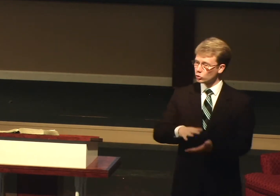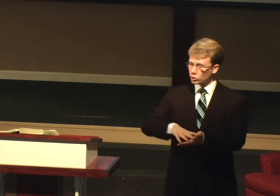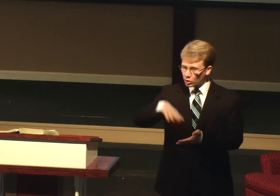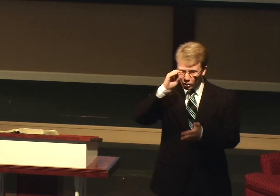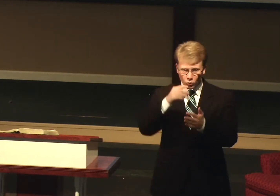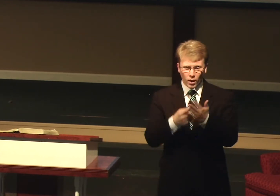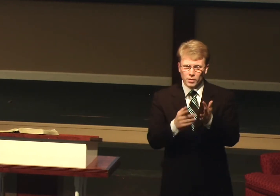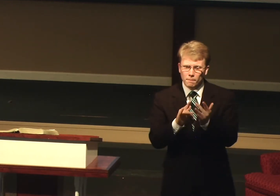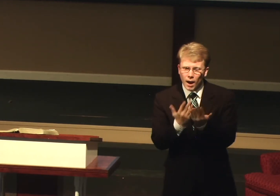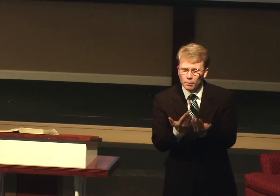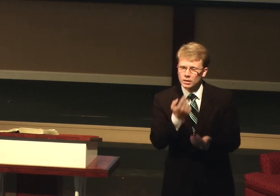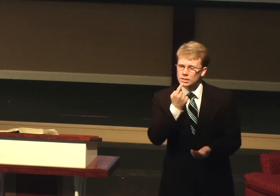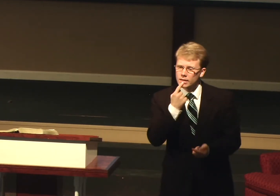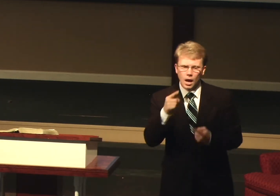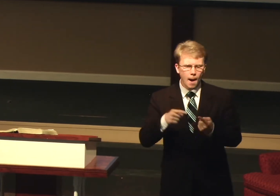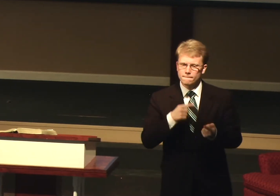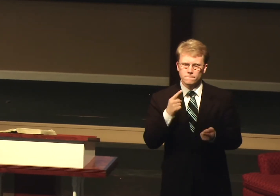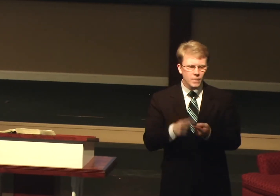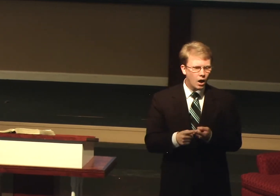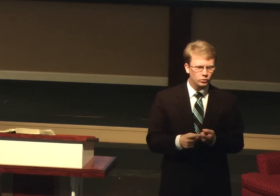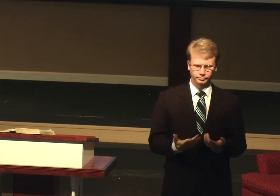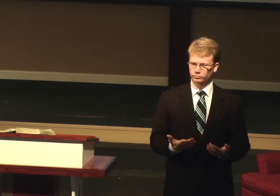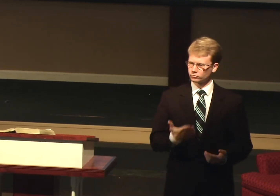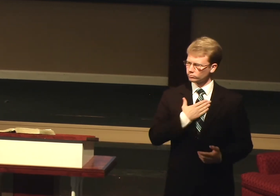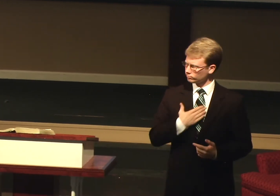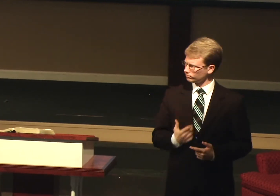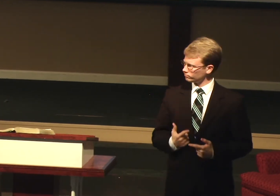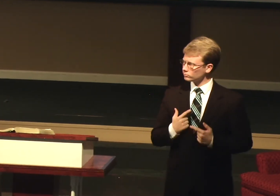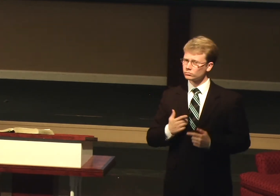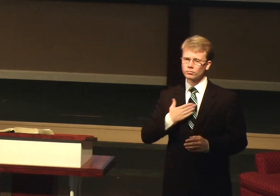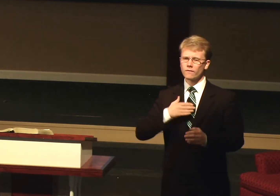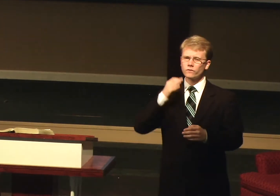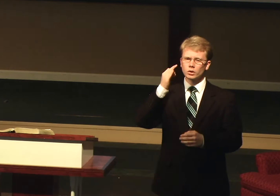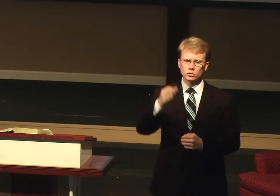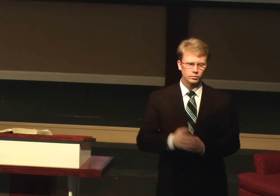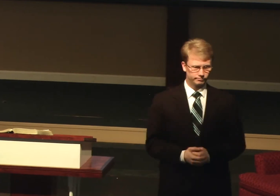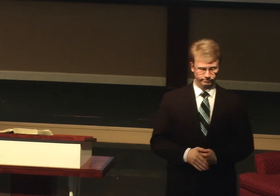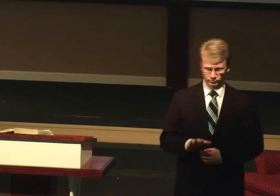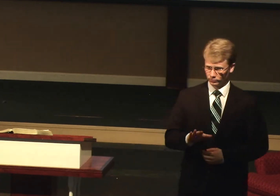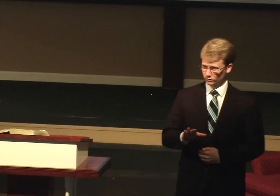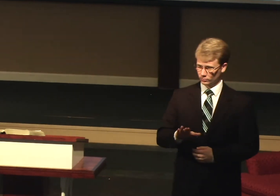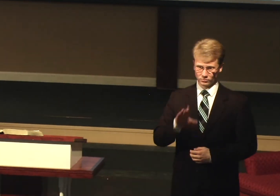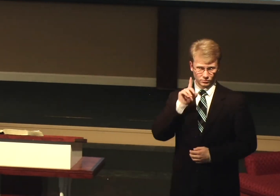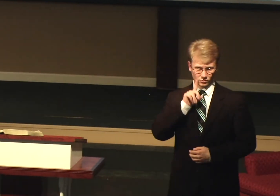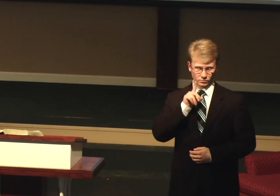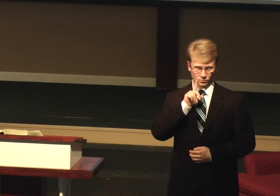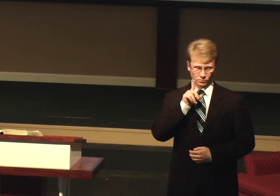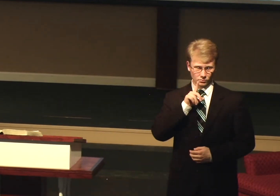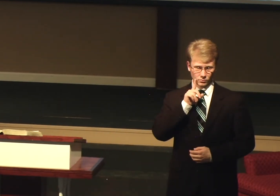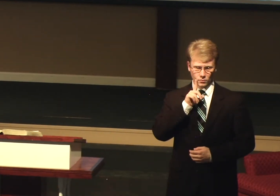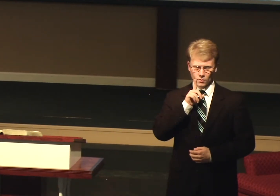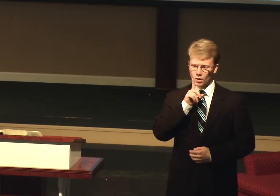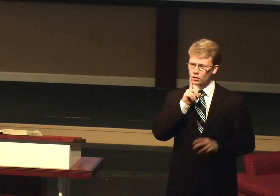God, apply it to our lives, it says here. I mean, my future, guys,